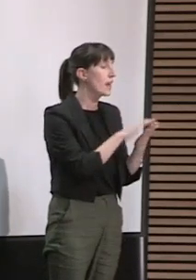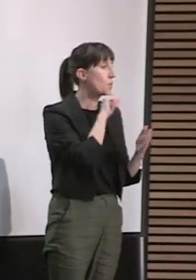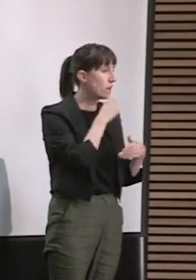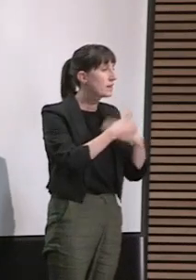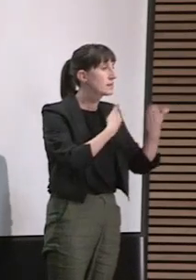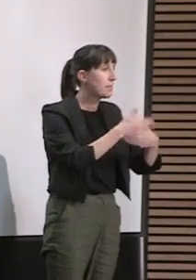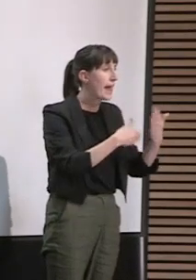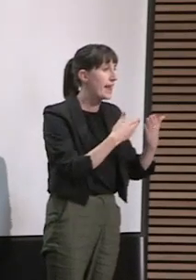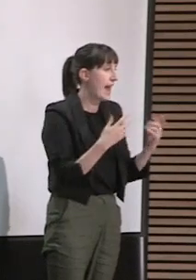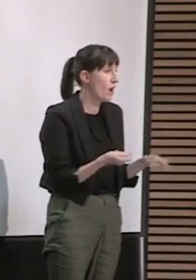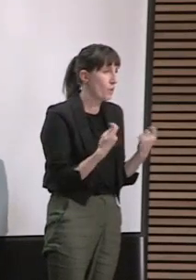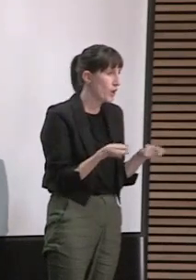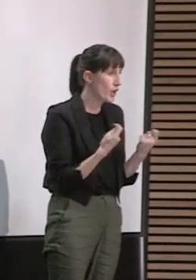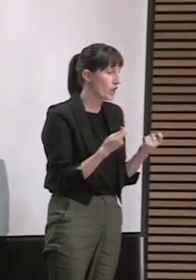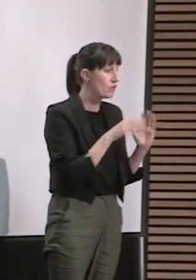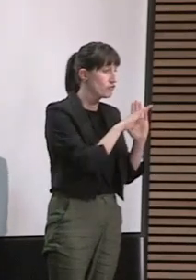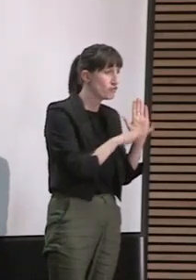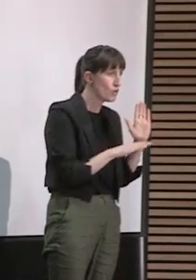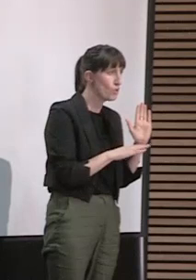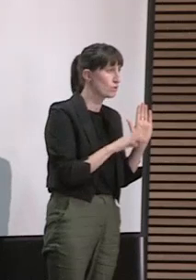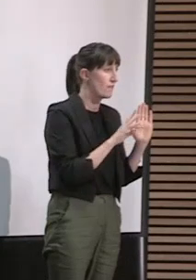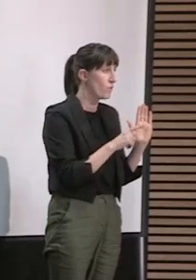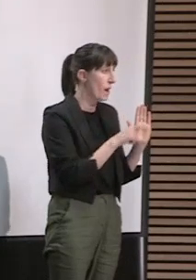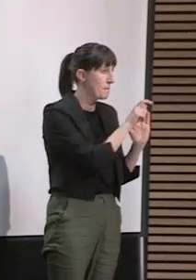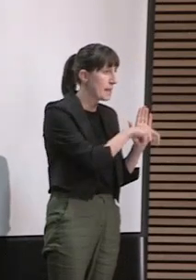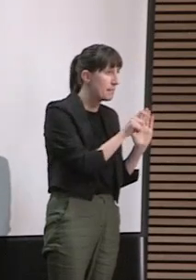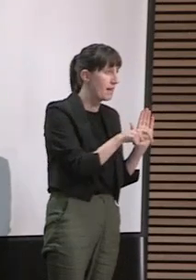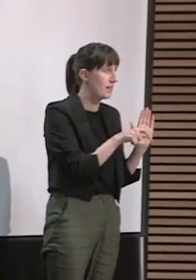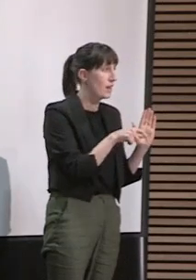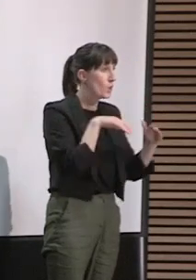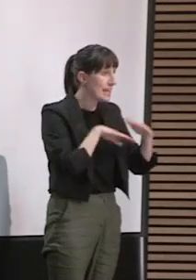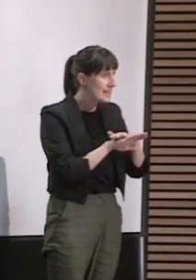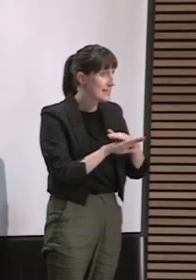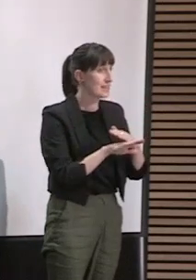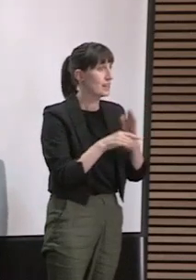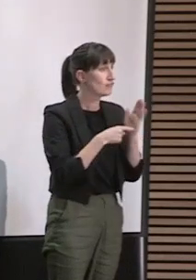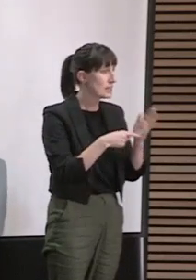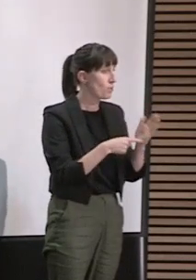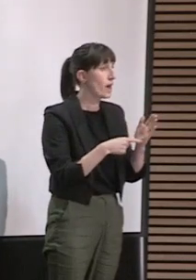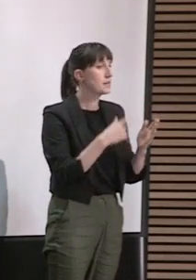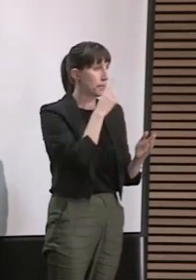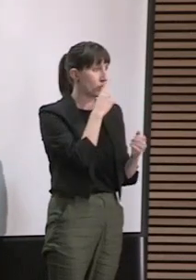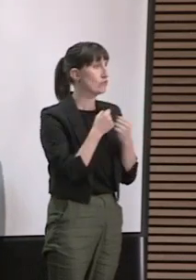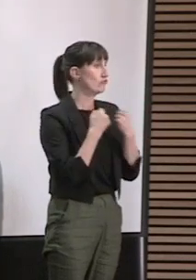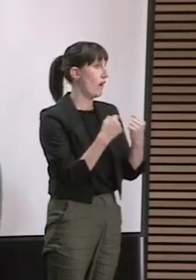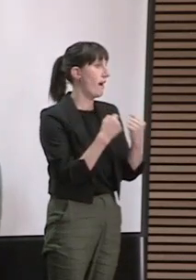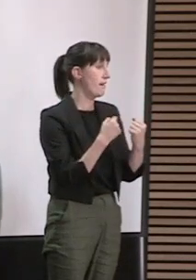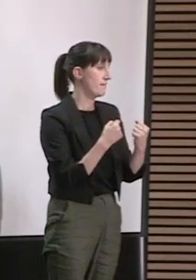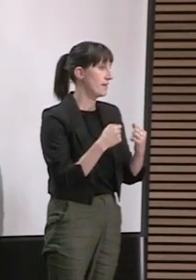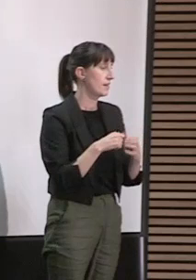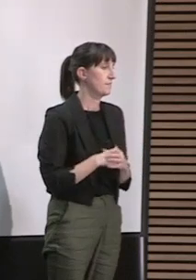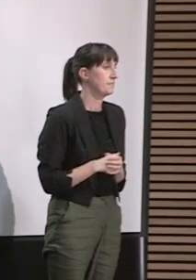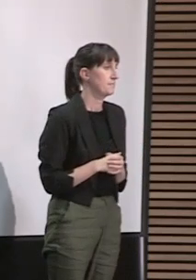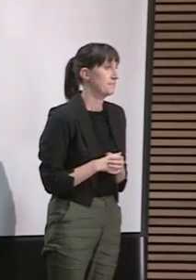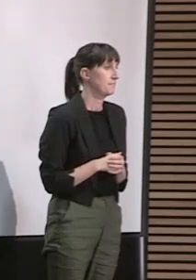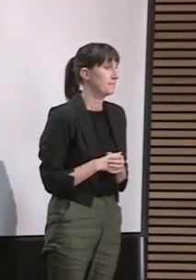of that, including how the rules will work in practice and what we're asking of passengers and transport operators. As